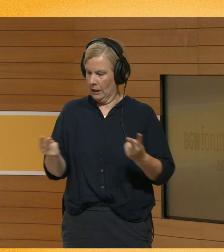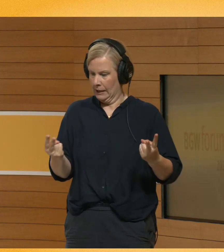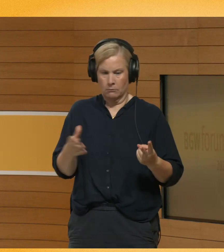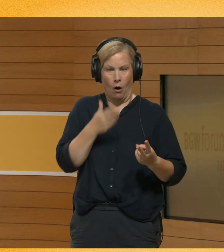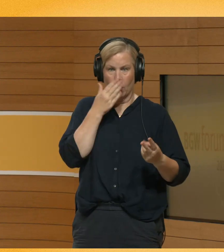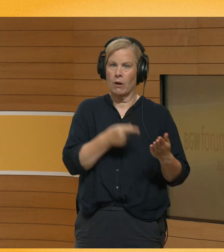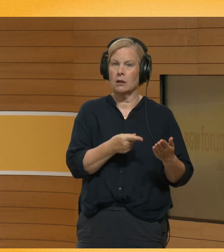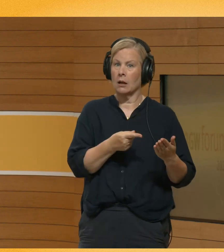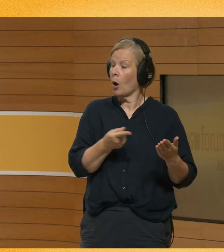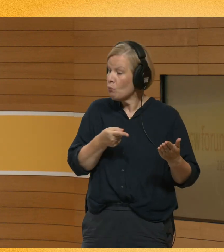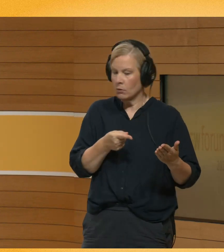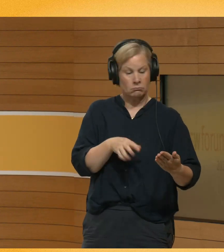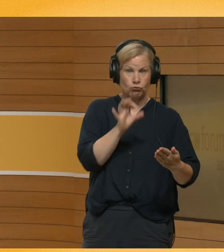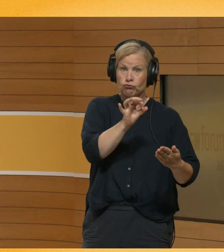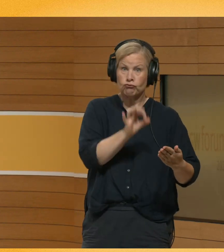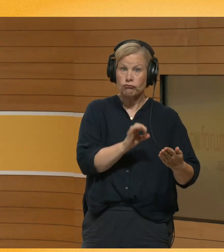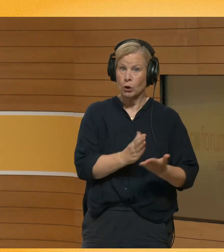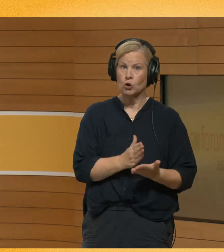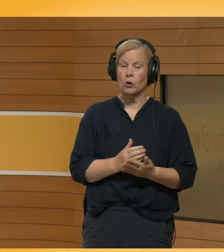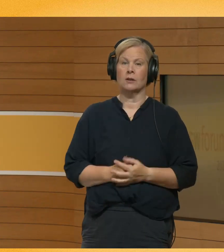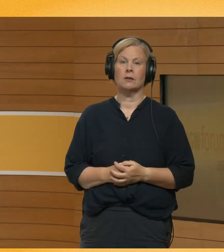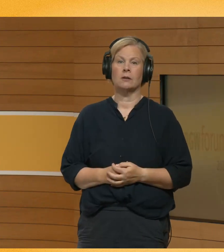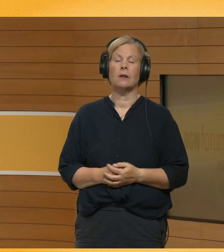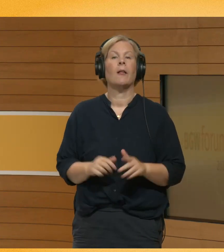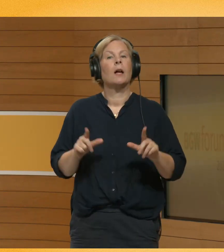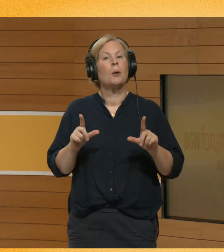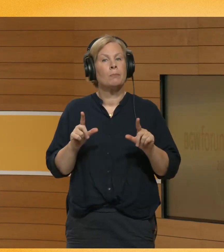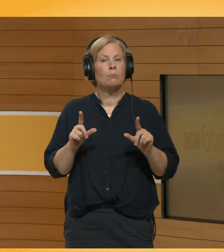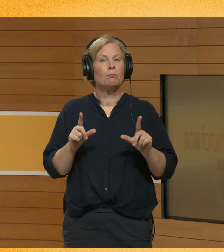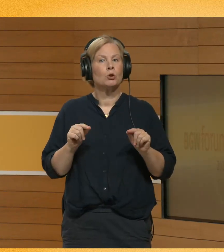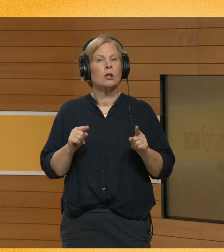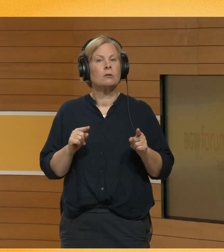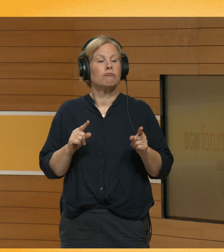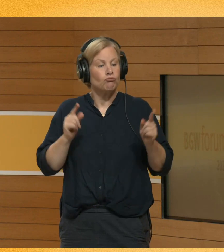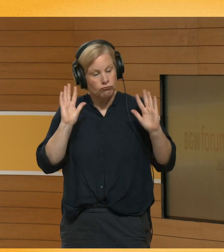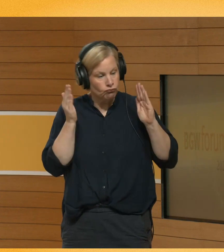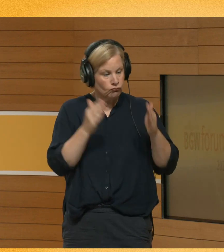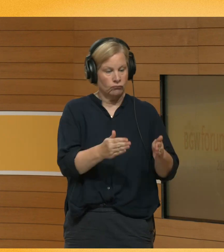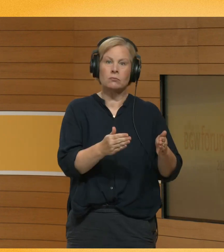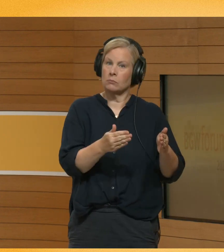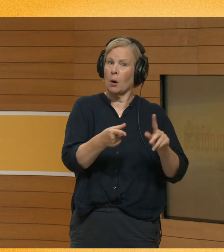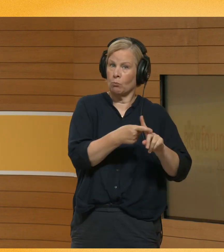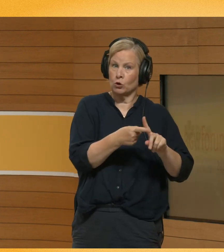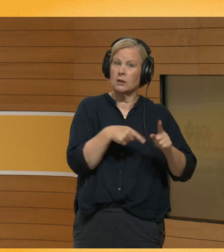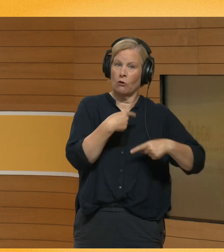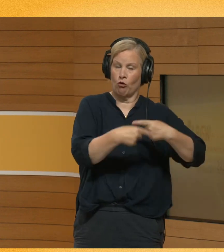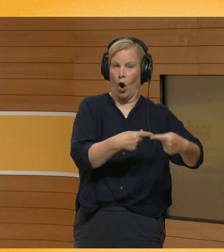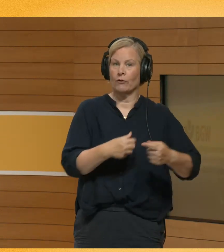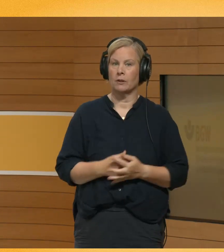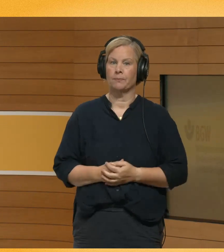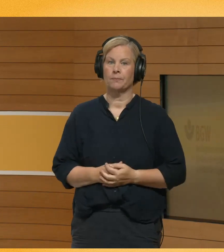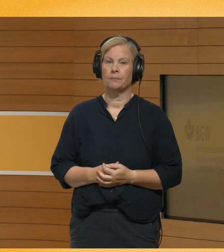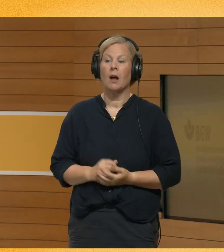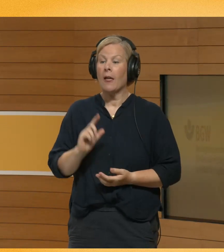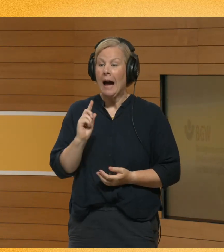well, and we wanted to very much for our staff to focus on the things that they are doing